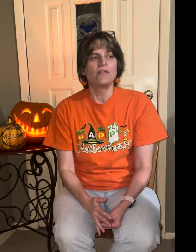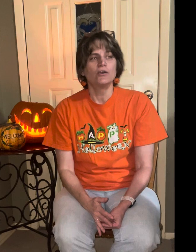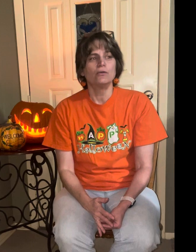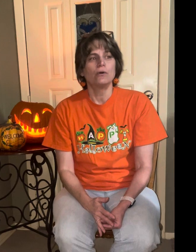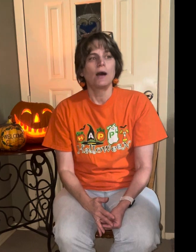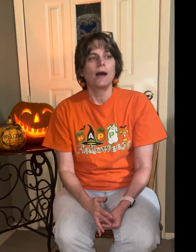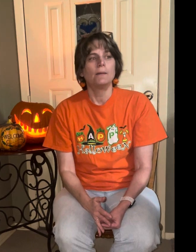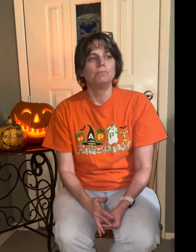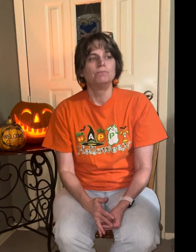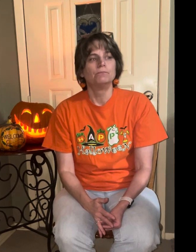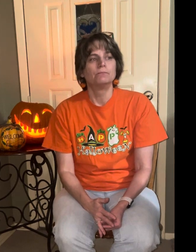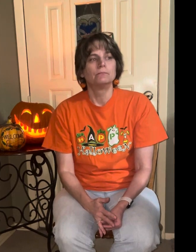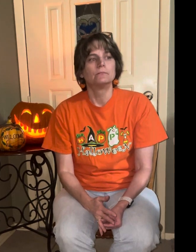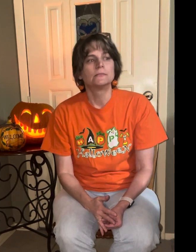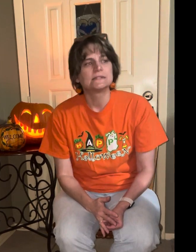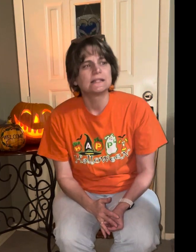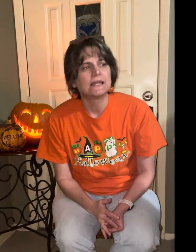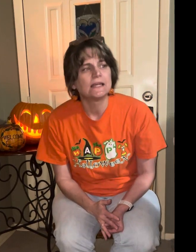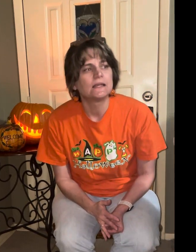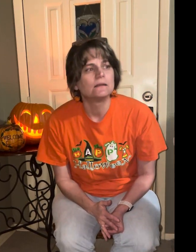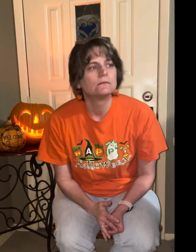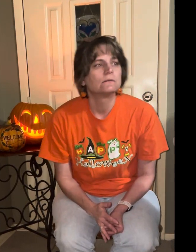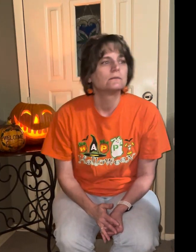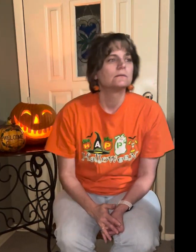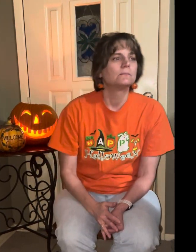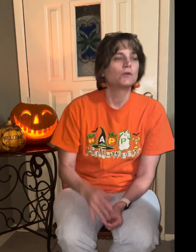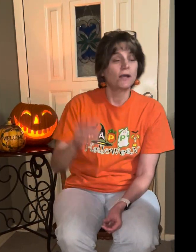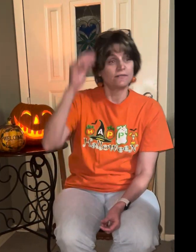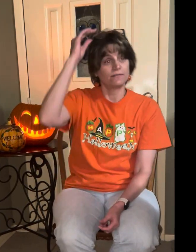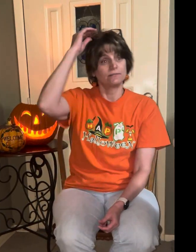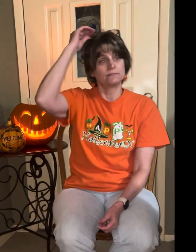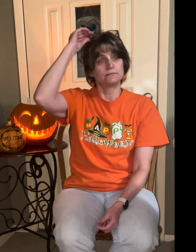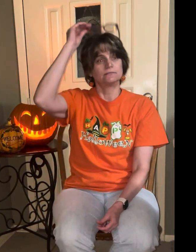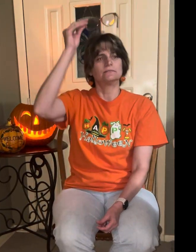Another, let's see, I'm trying to,